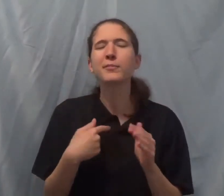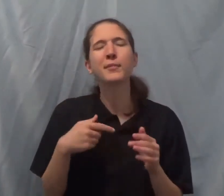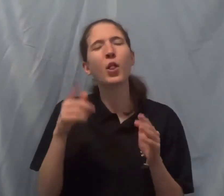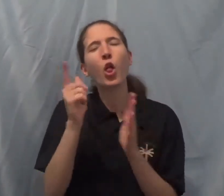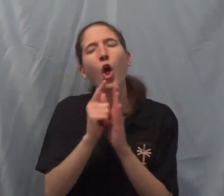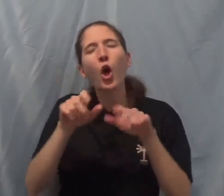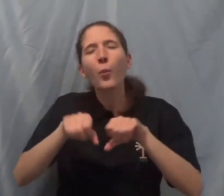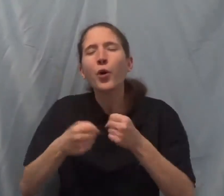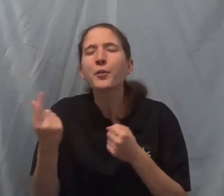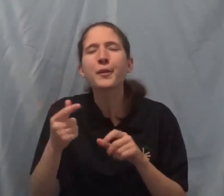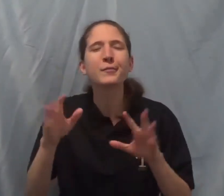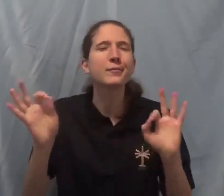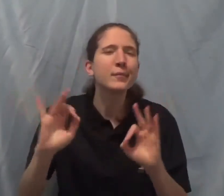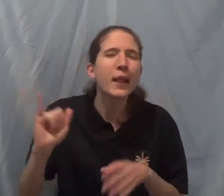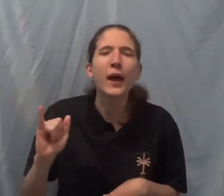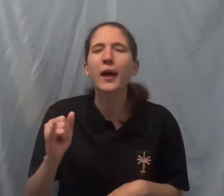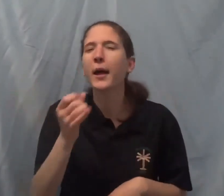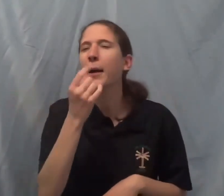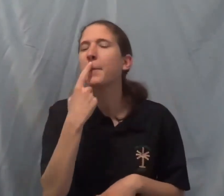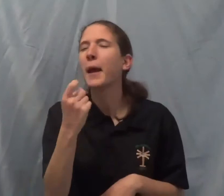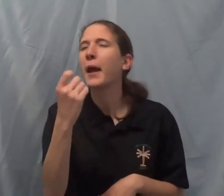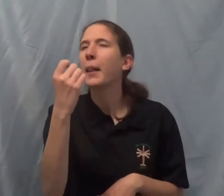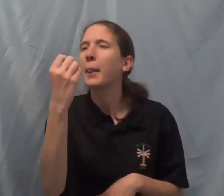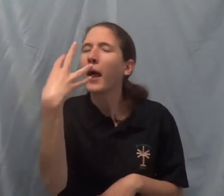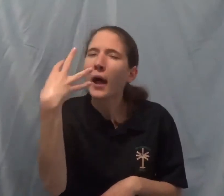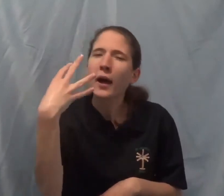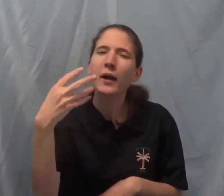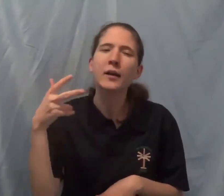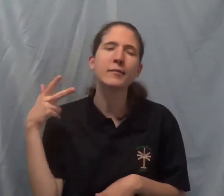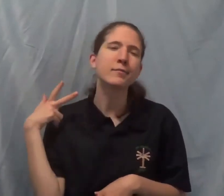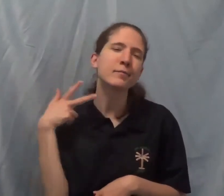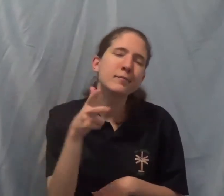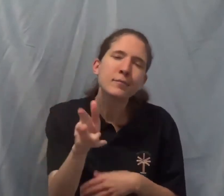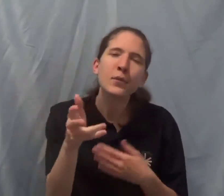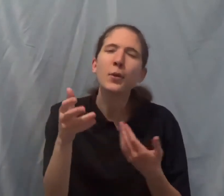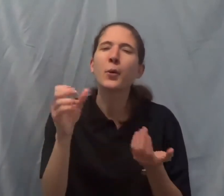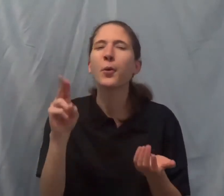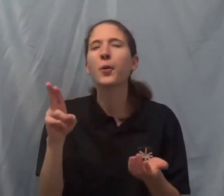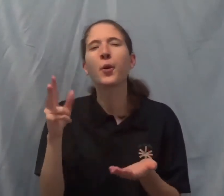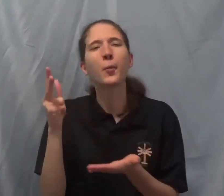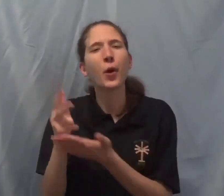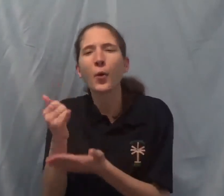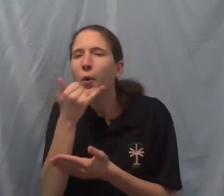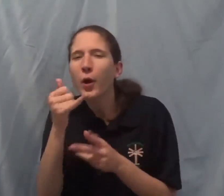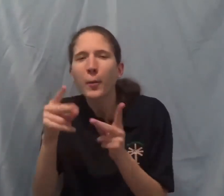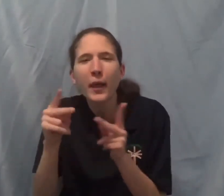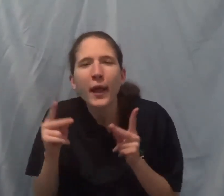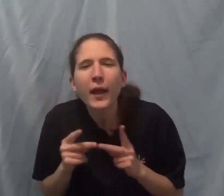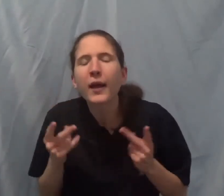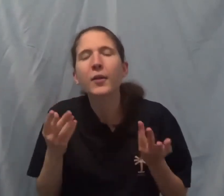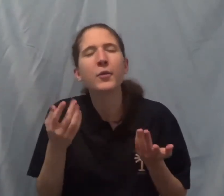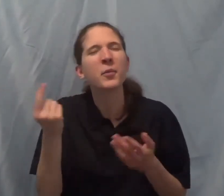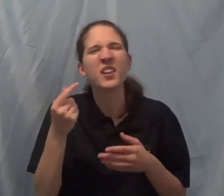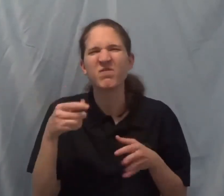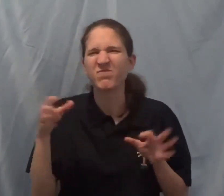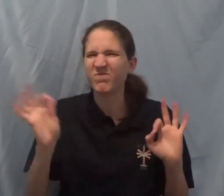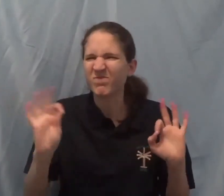of law, I know that doesn't happen too much. The judge showed mercy. Okay, you're going to pay $20. I'm going to show you mercy.